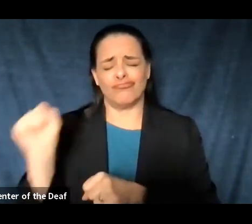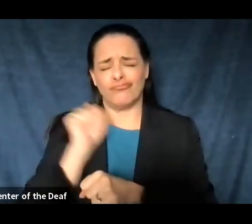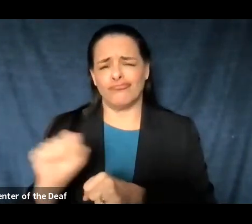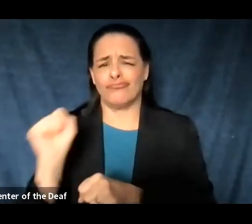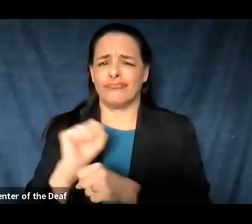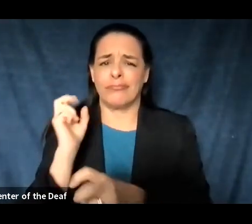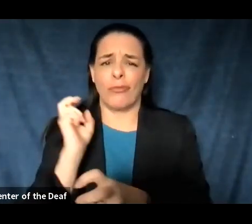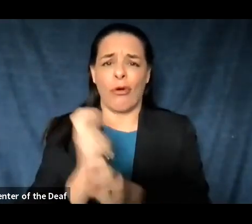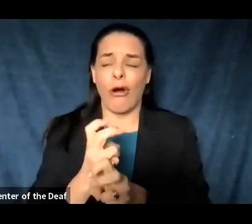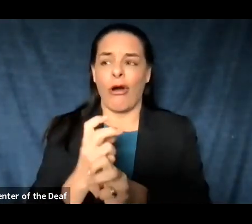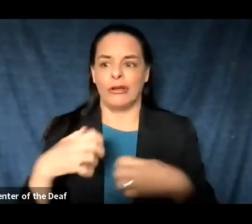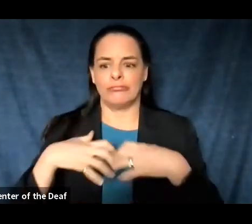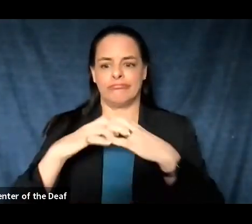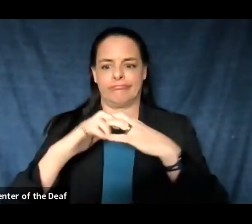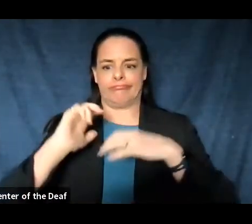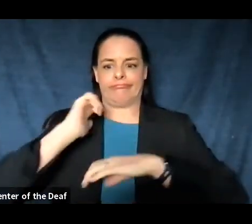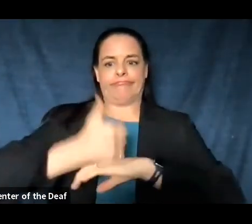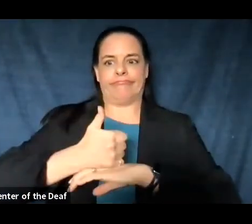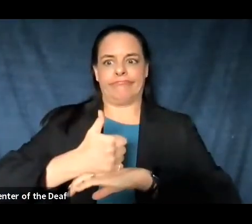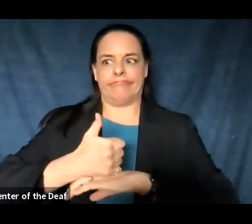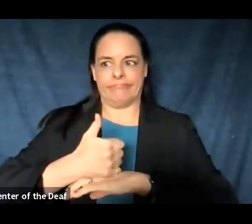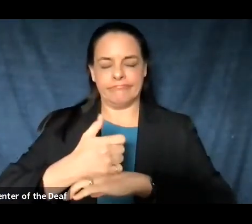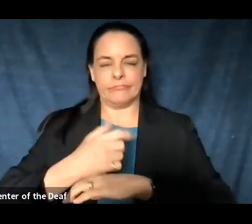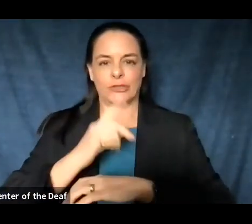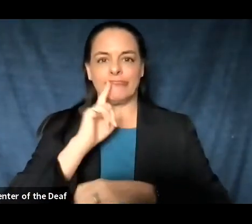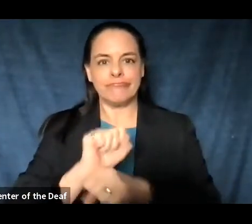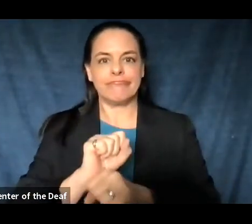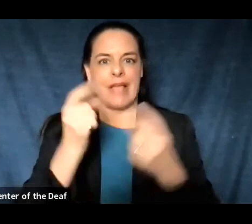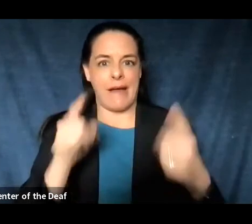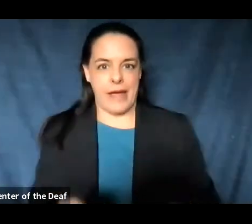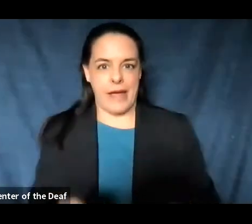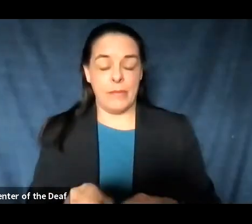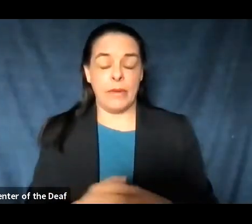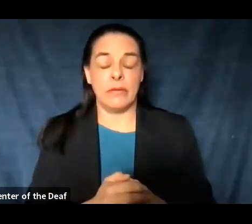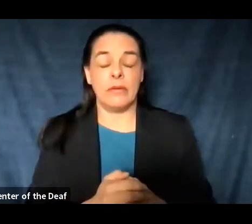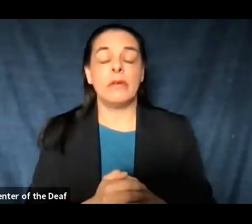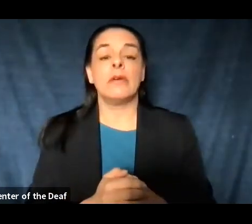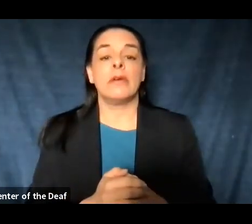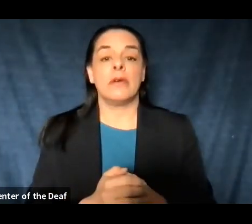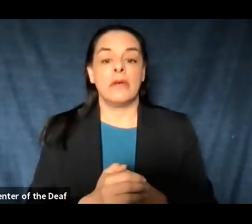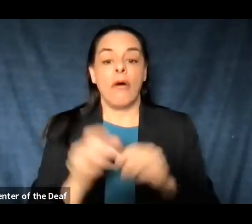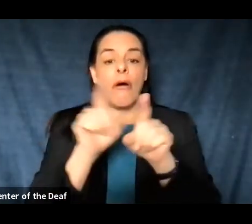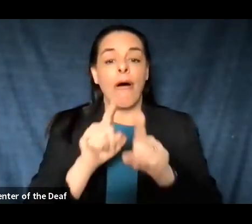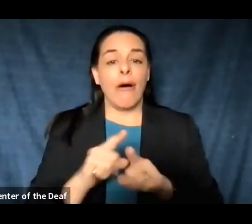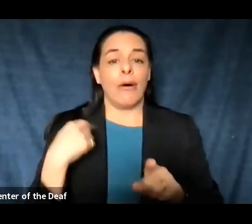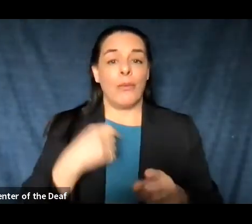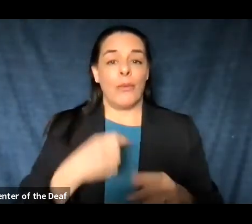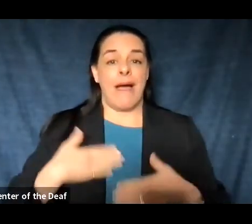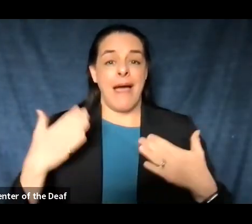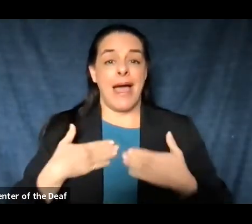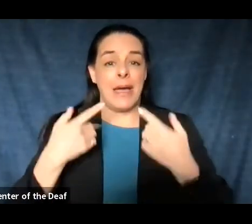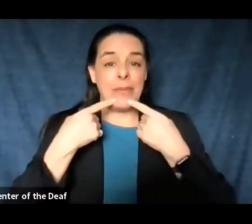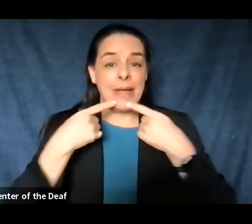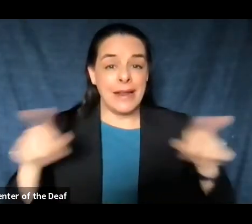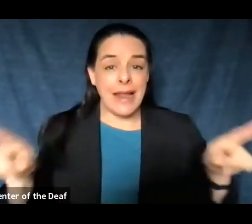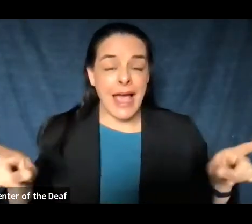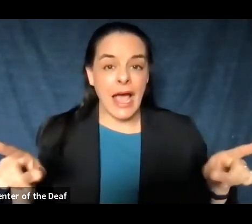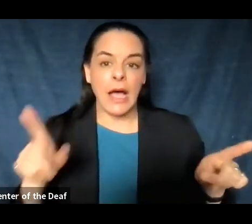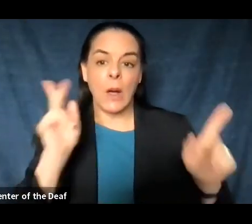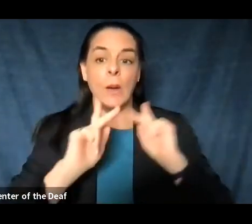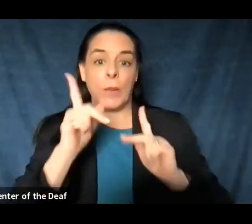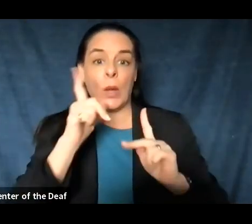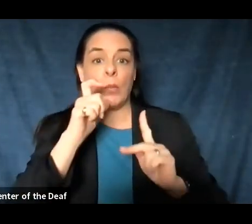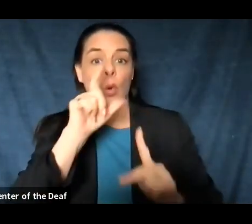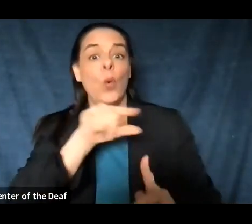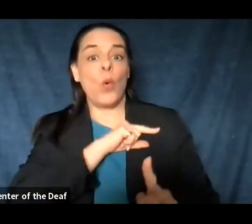to make this new platform a reality. That being said, we are also happy to announce that qualifying individuals will be able